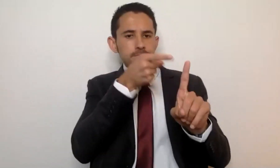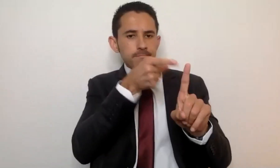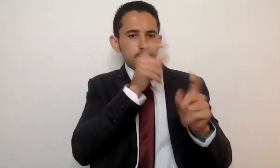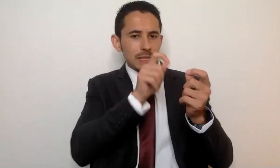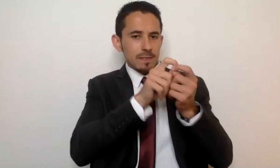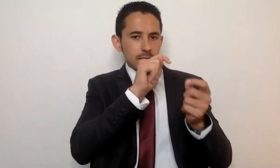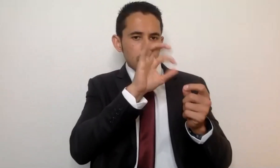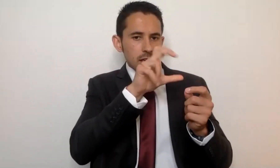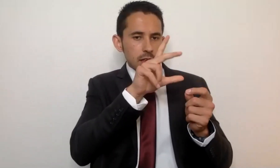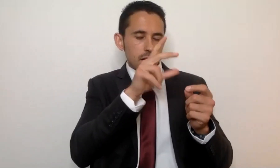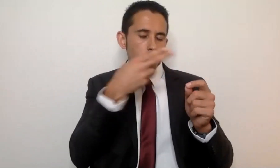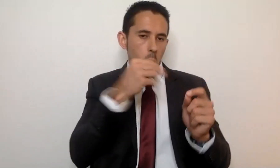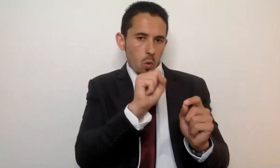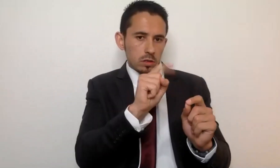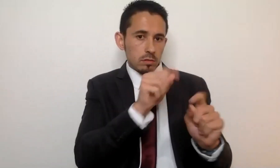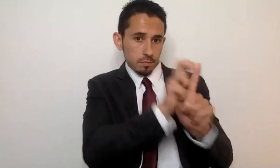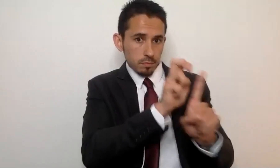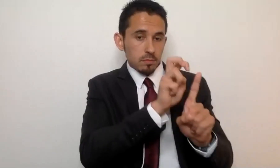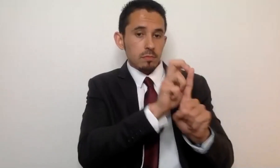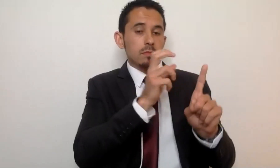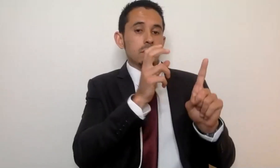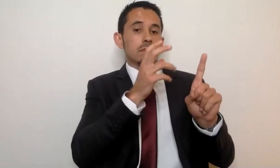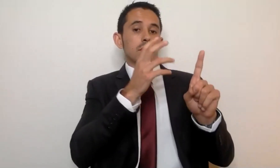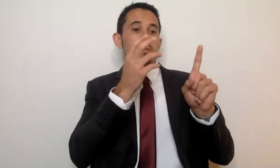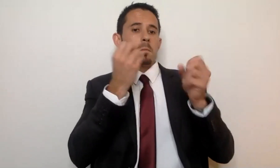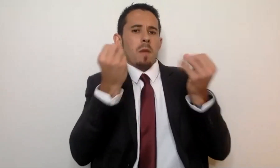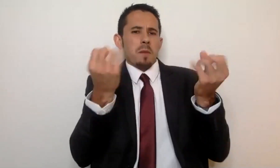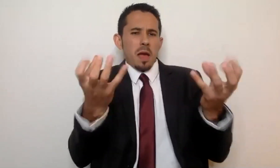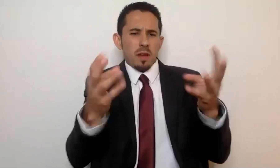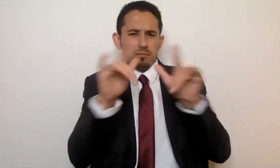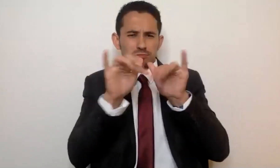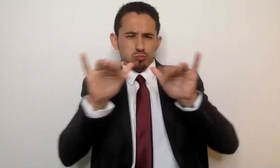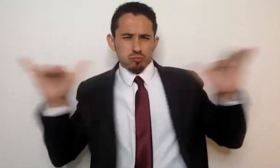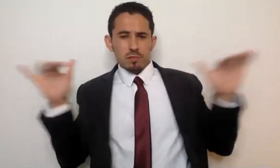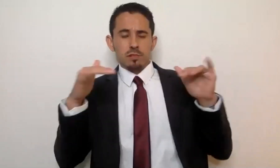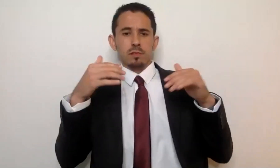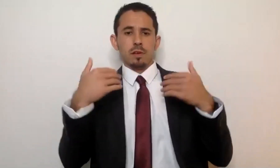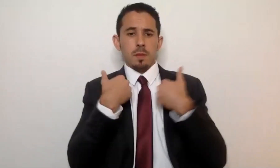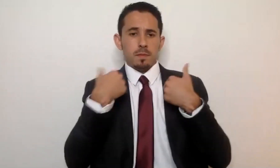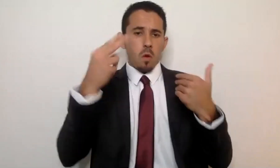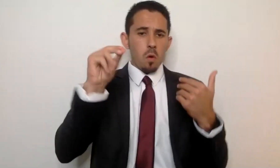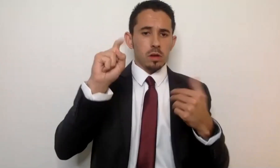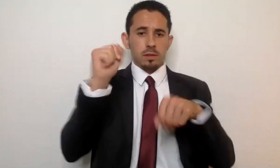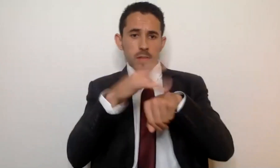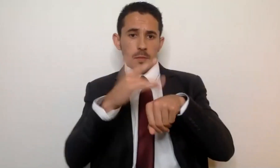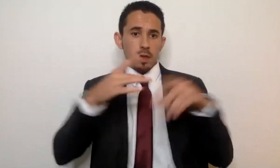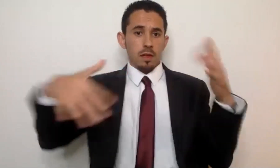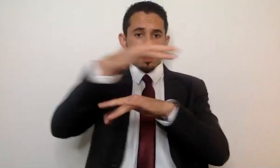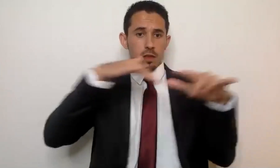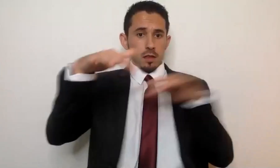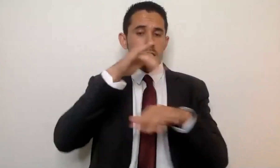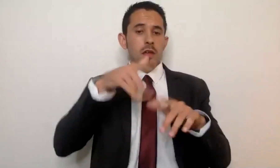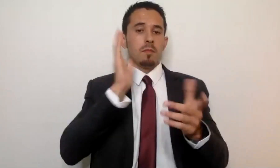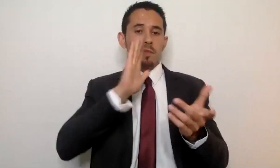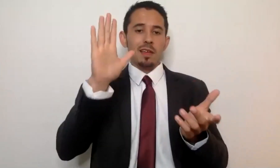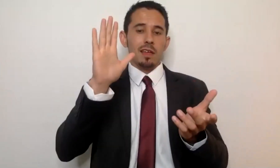Therefore, the ticks that typically will focus on a host, because there are plentiful of